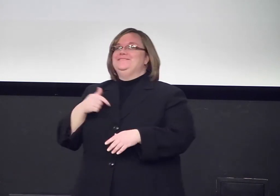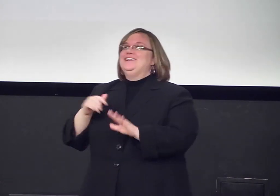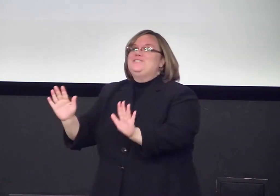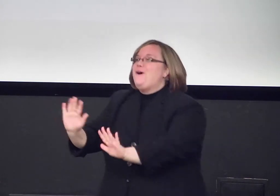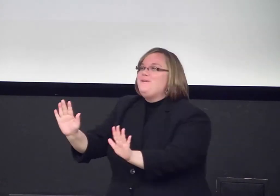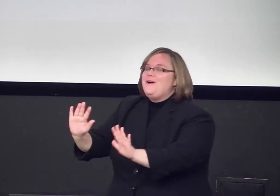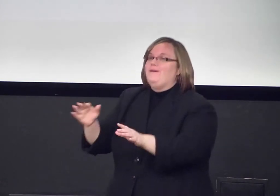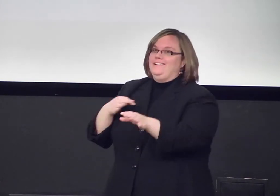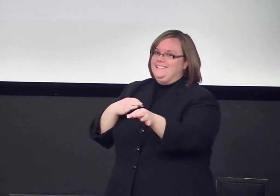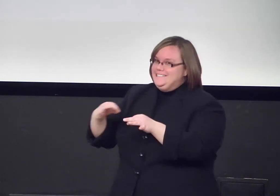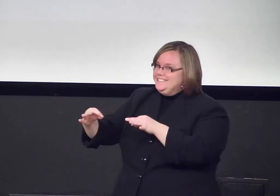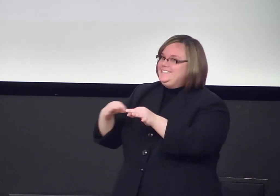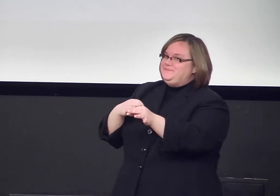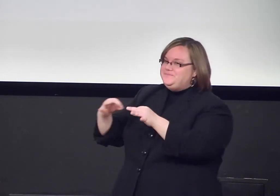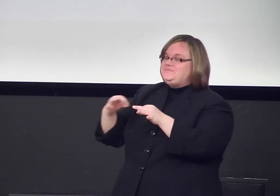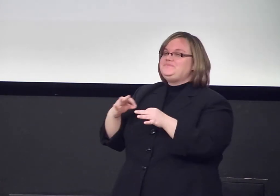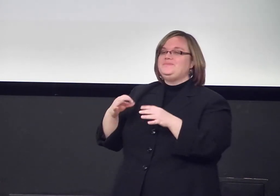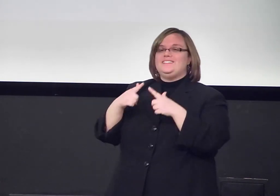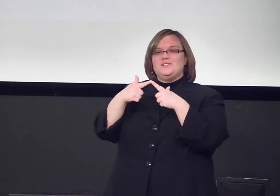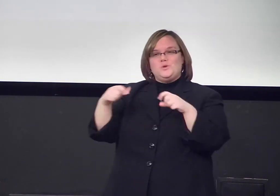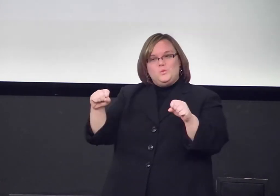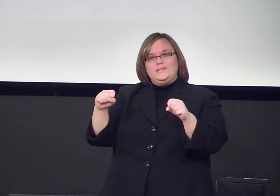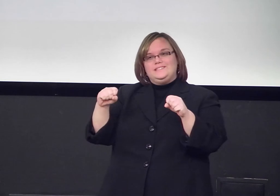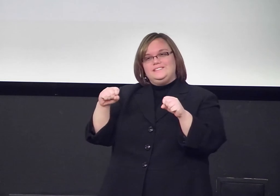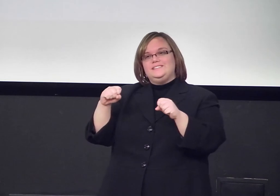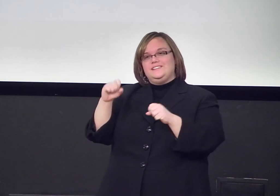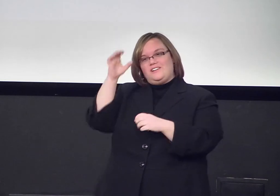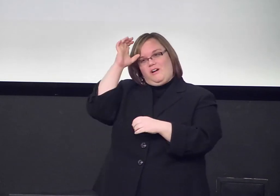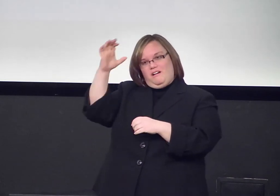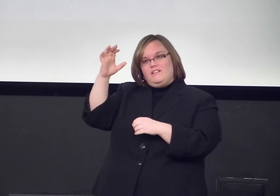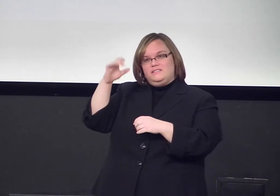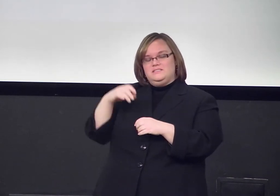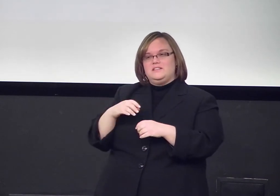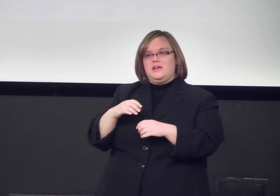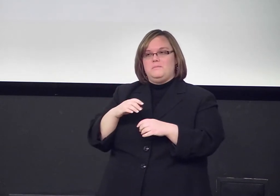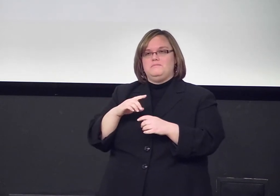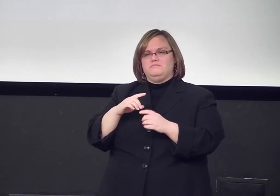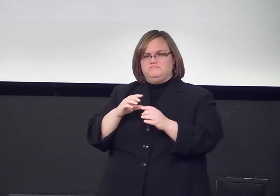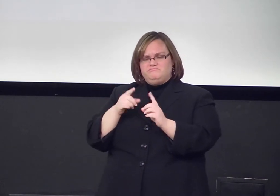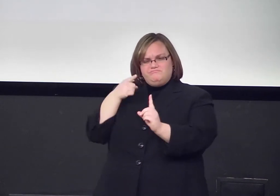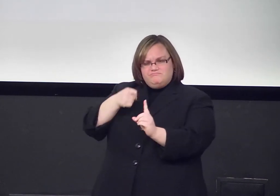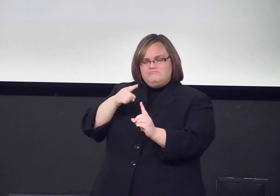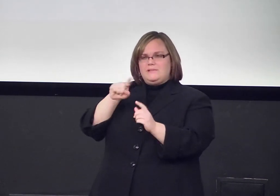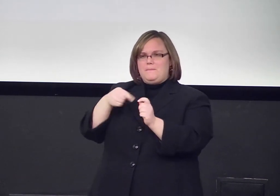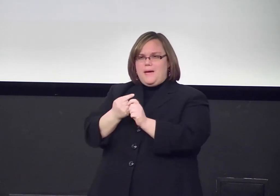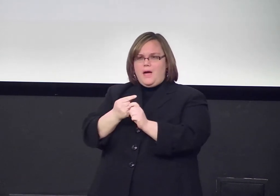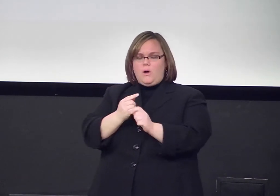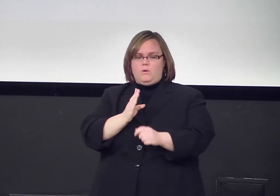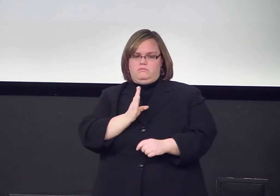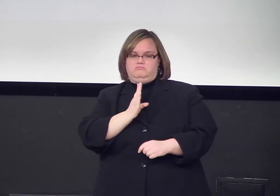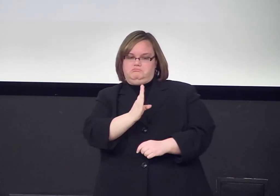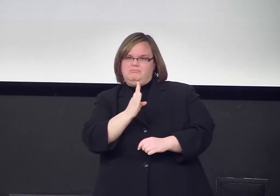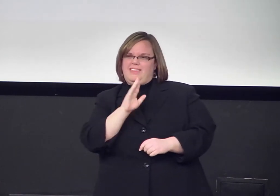interpreters dance? So I have had to take time to explain what it is. And what it is basically a concept